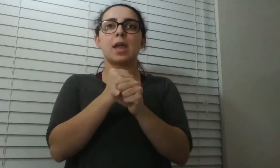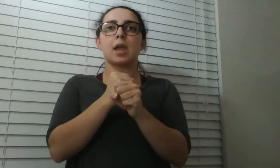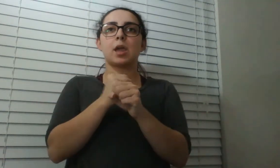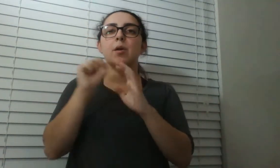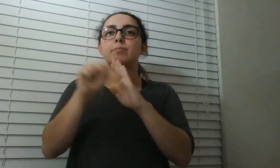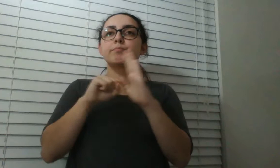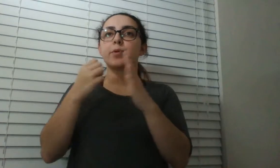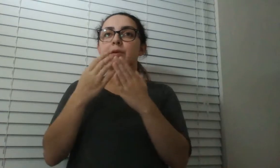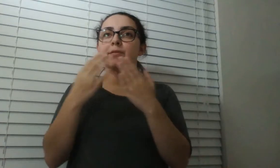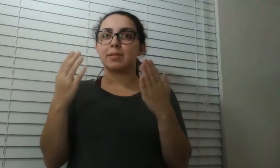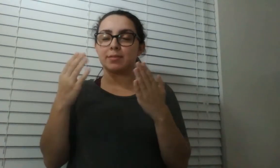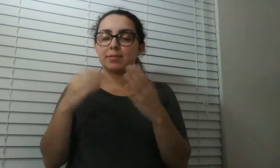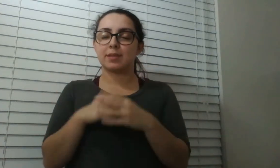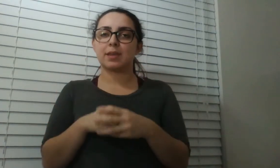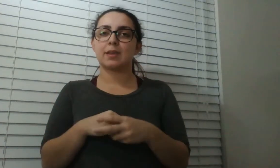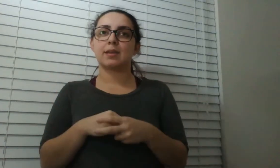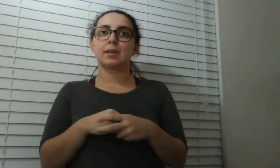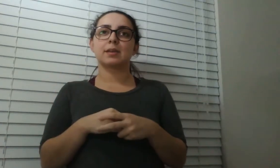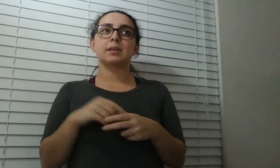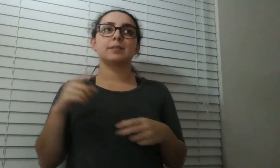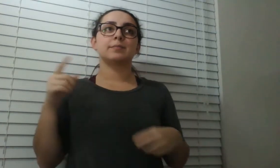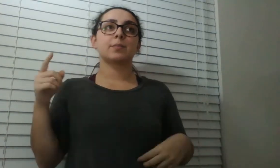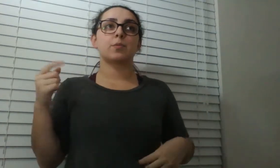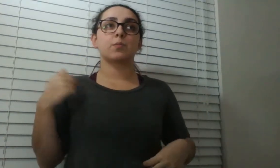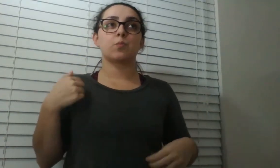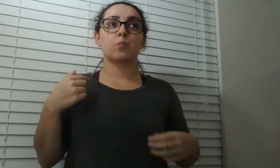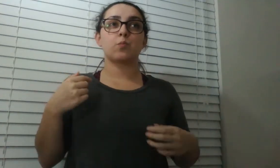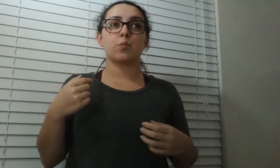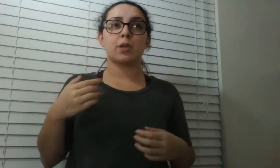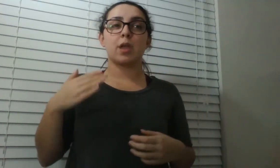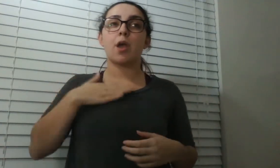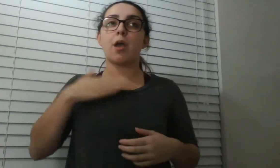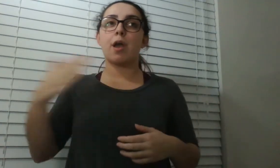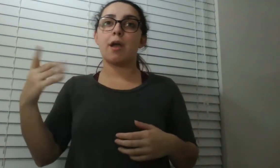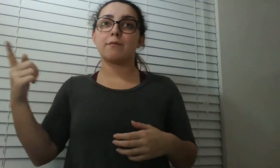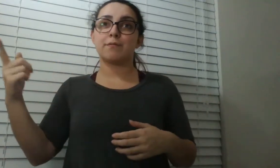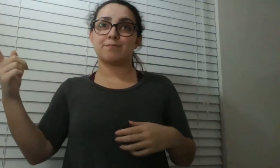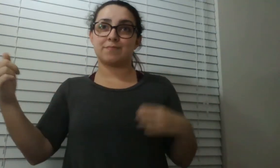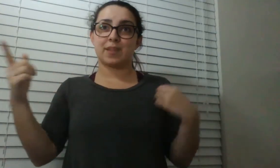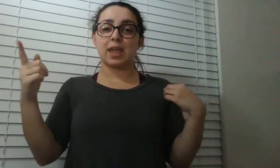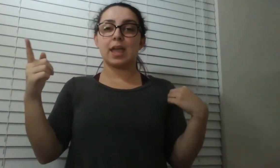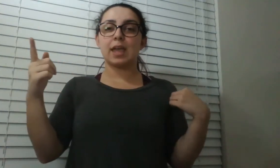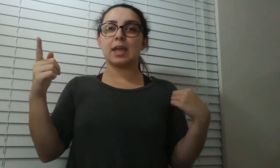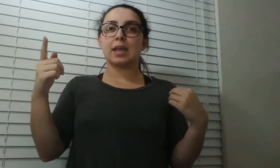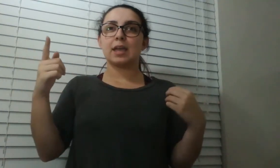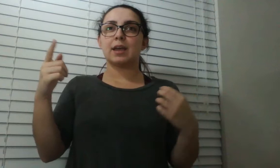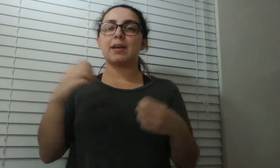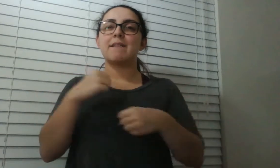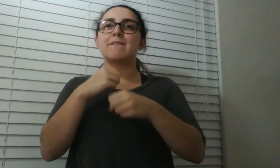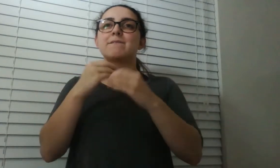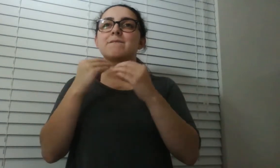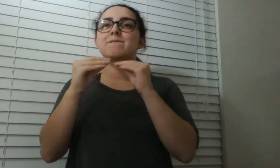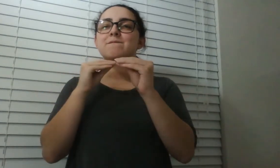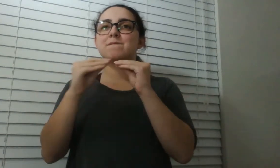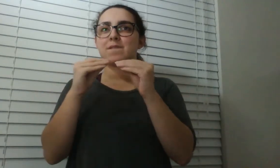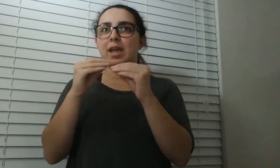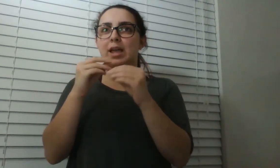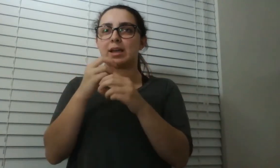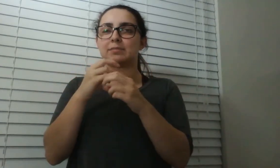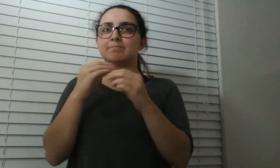with epoxy or whatever. An offer he agreed to accept. So I'm happy to say. And also, interestingly enough, mid-scan,